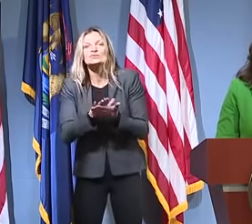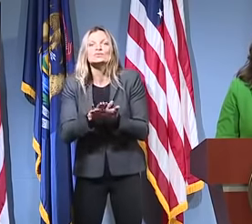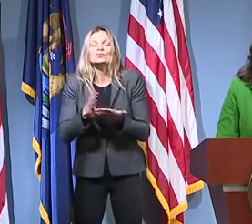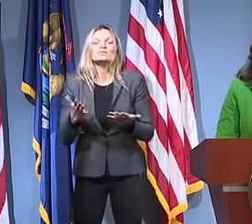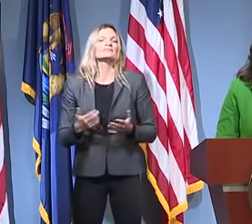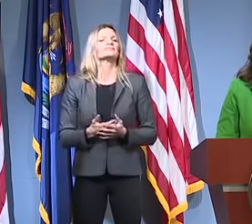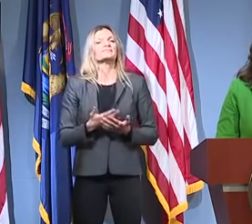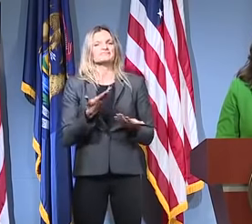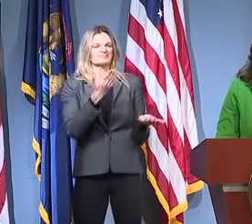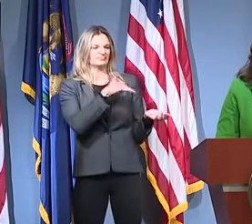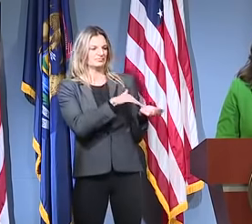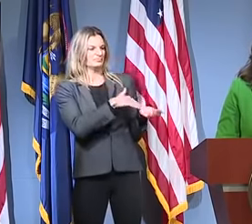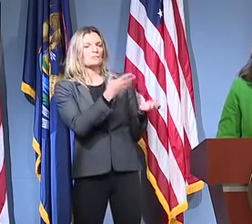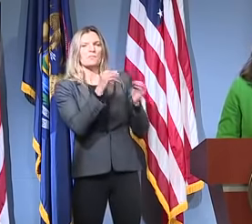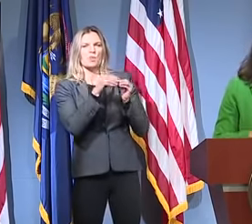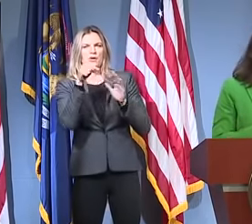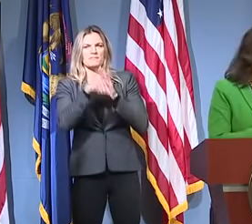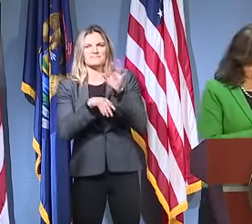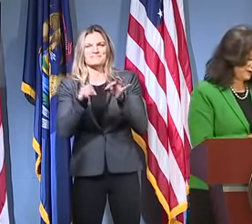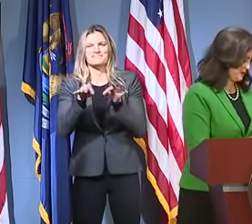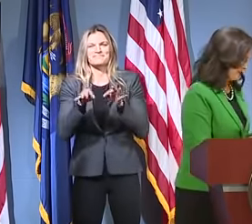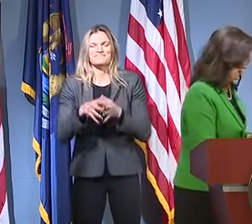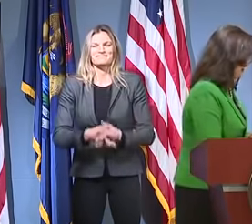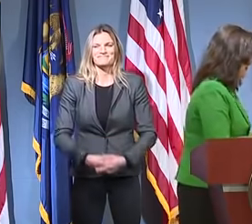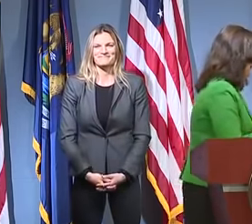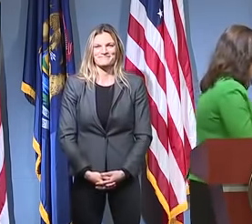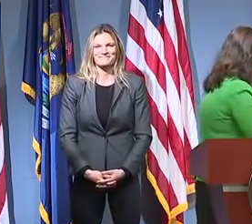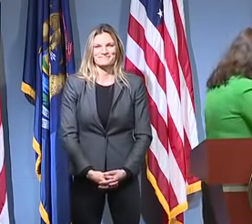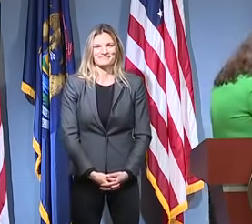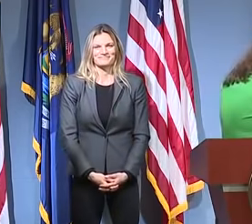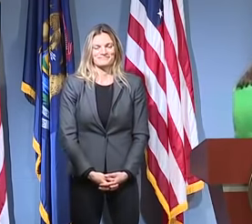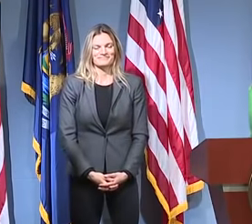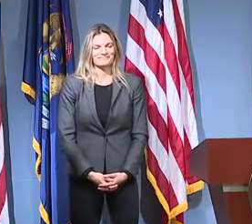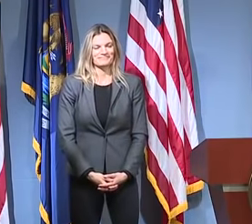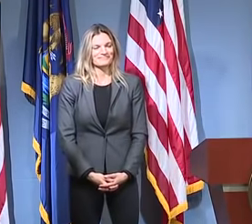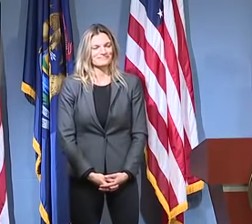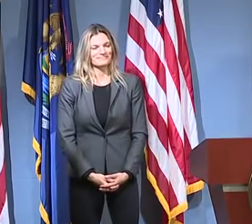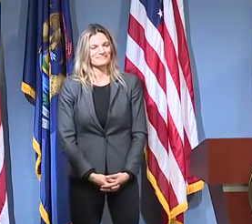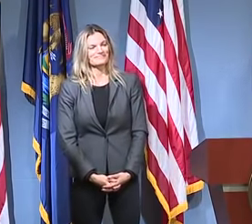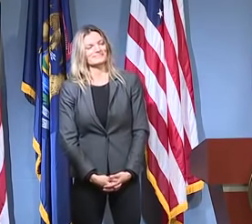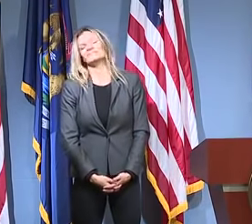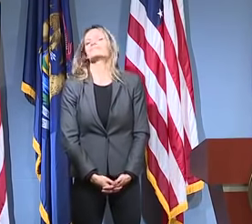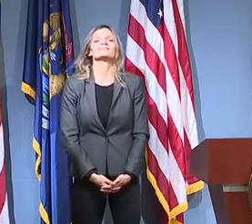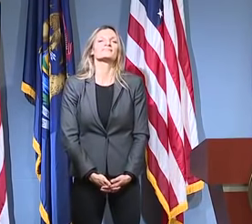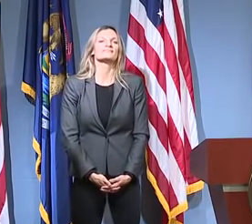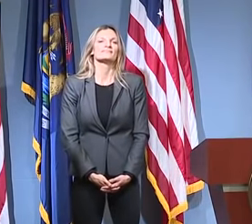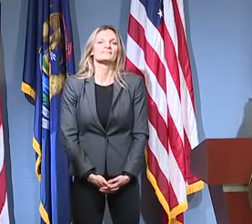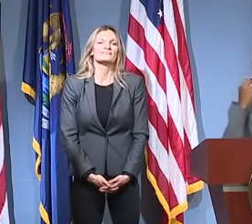maybe Dr. J will come up and share a little bit more.